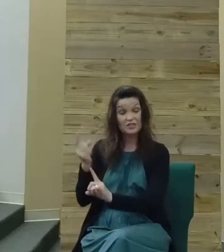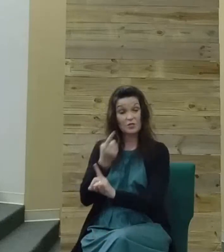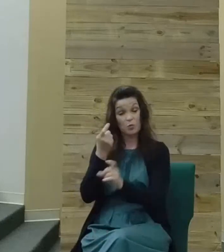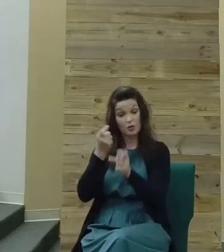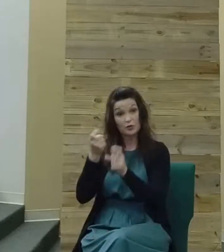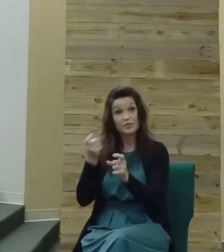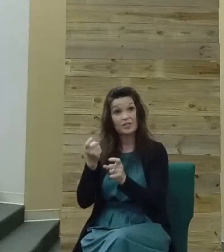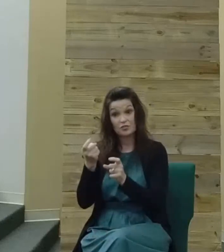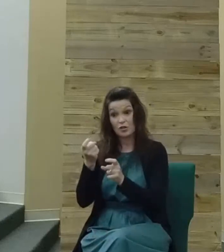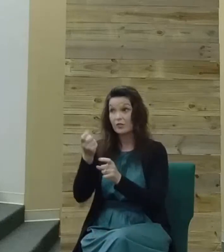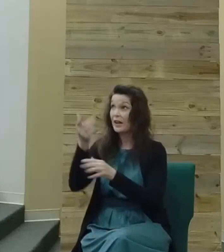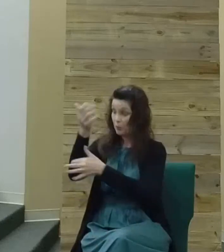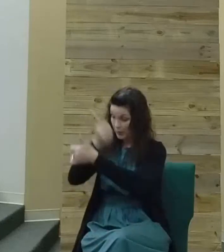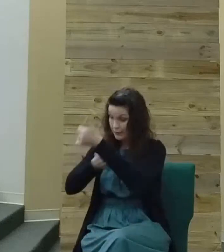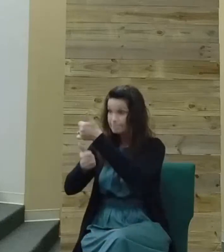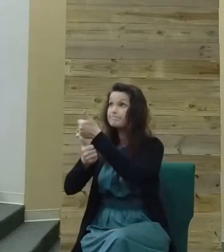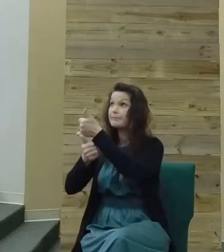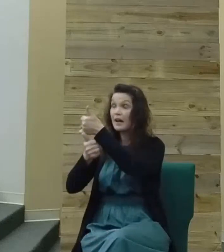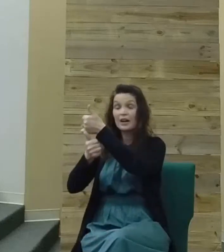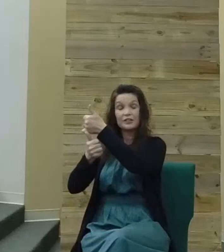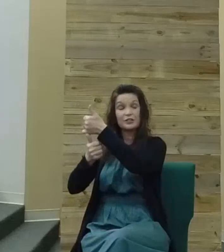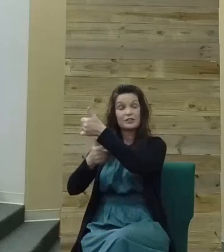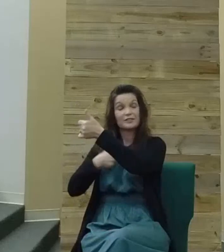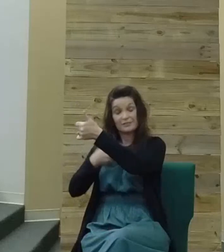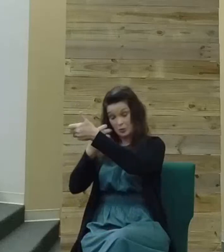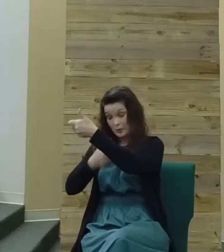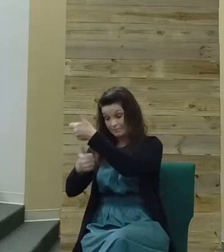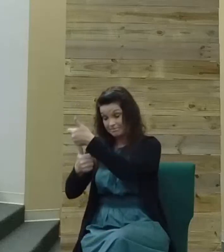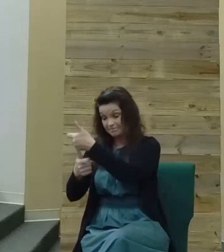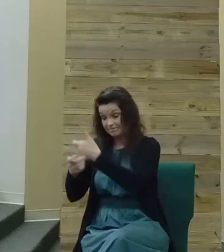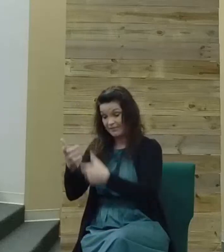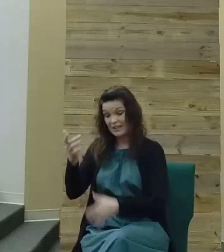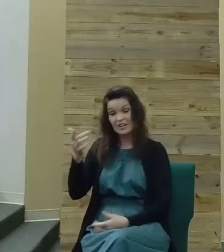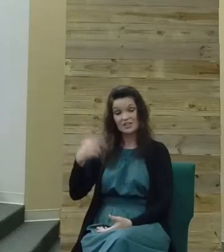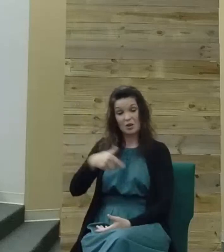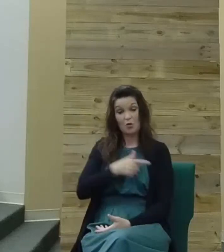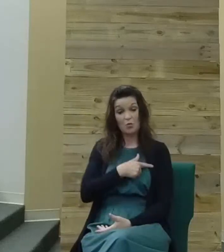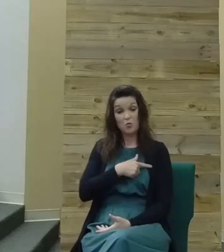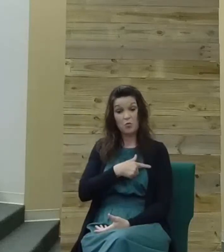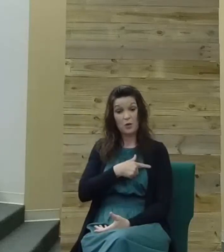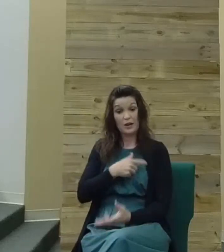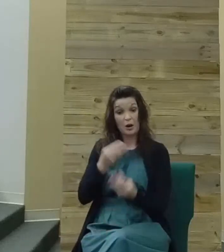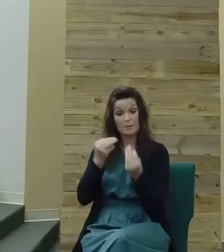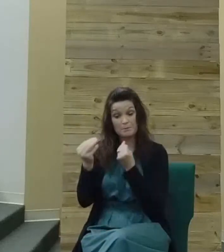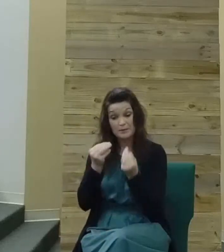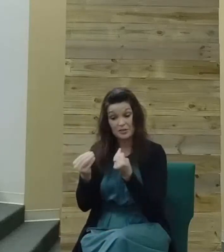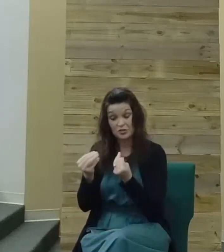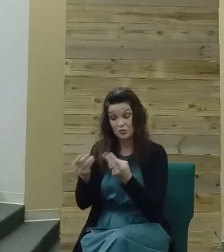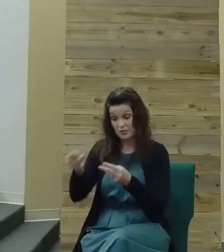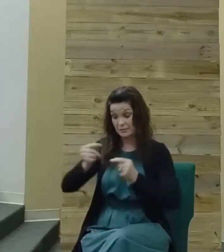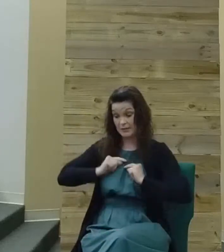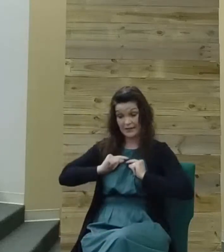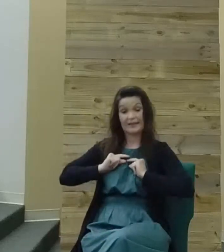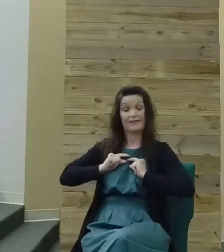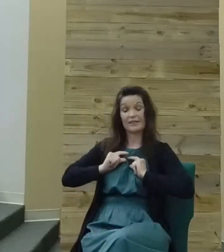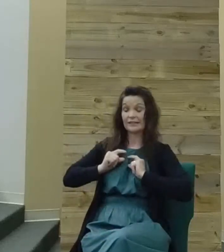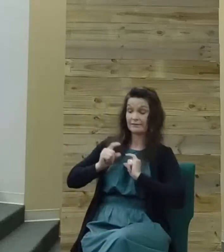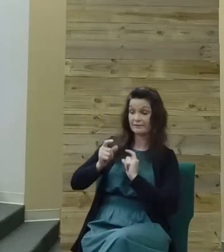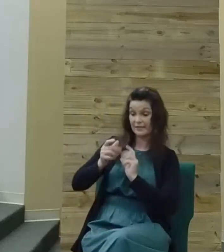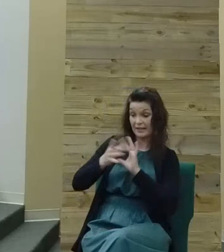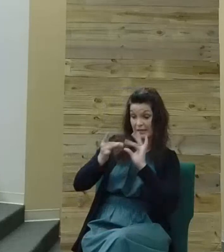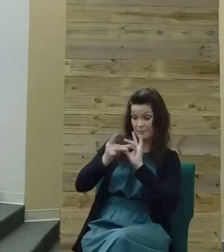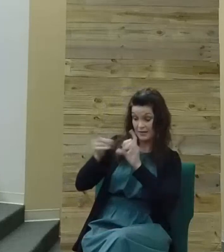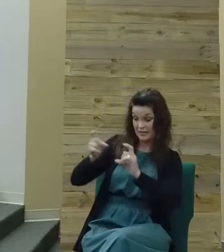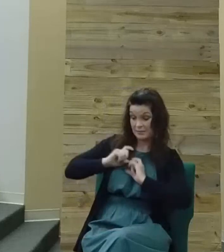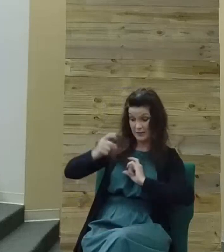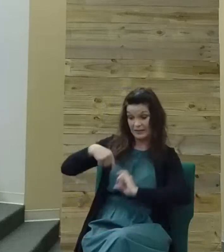one that is in charge that we are under. And so we are ambassadors for him. We have been given both the ministry and the